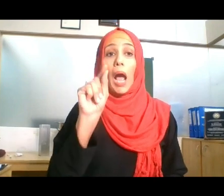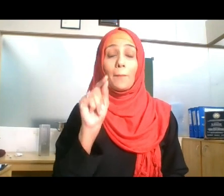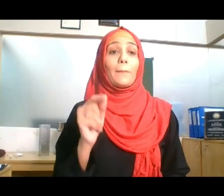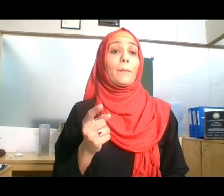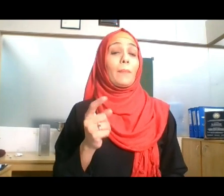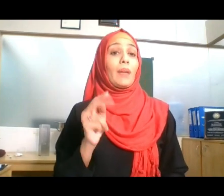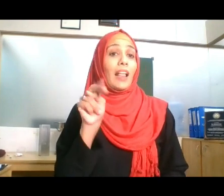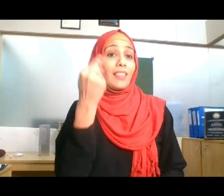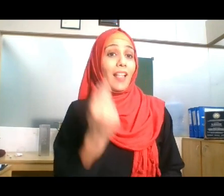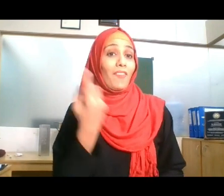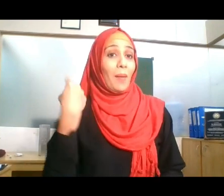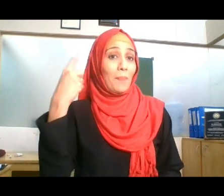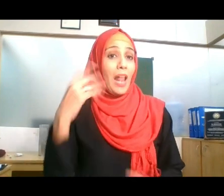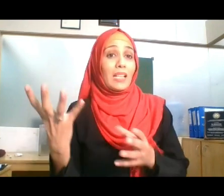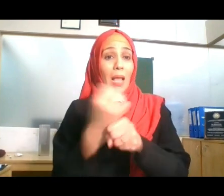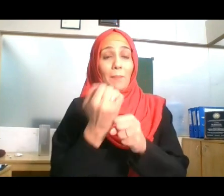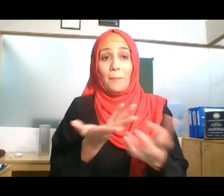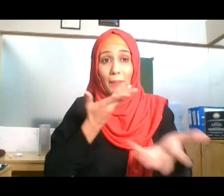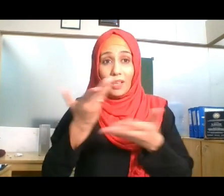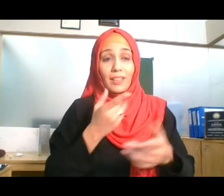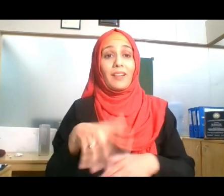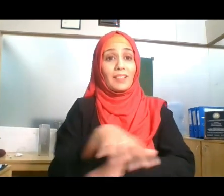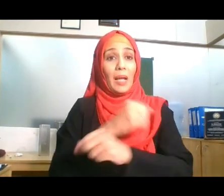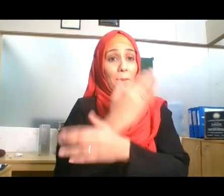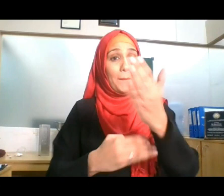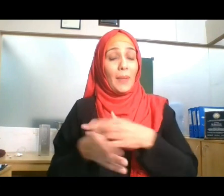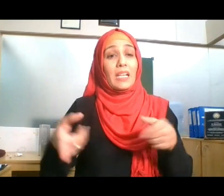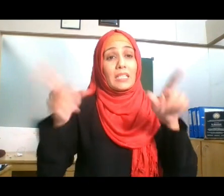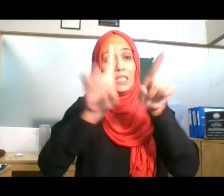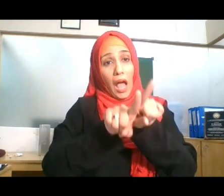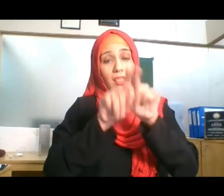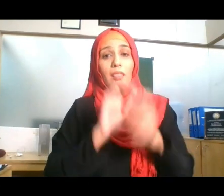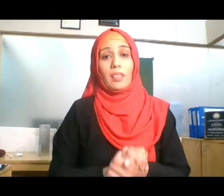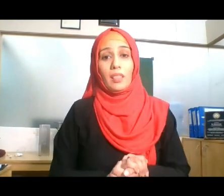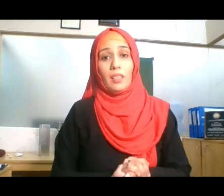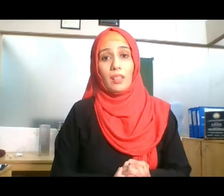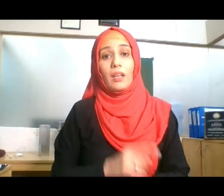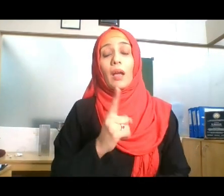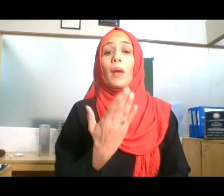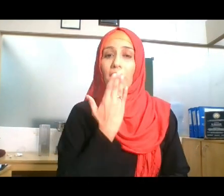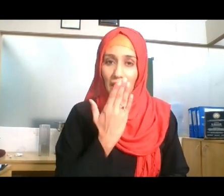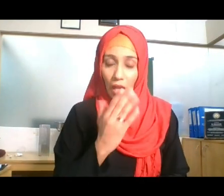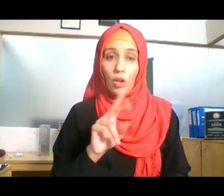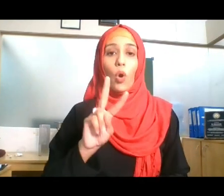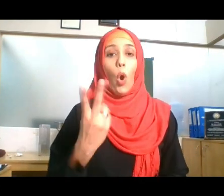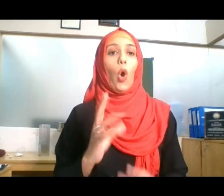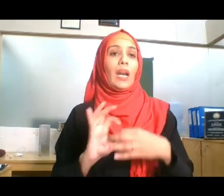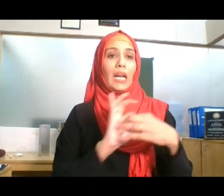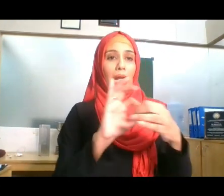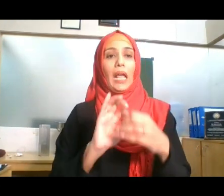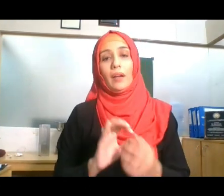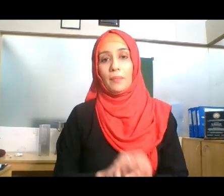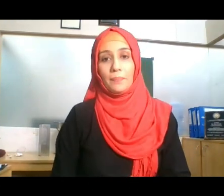and expertise to empowering differently abled persons through digital literacy and connectivity.